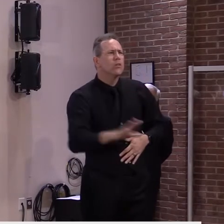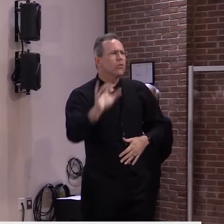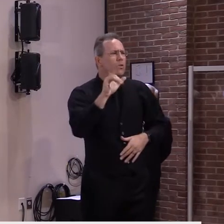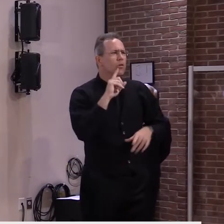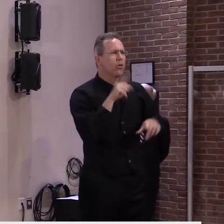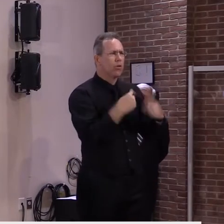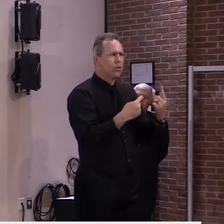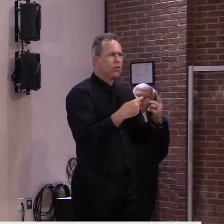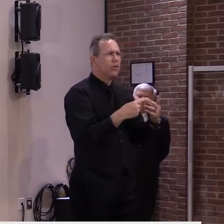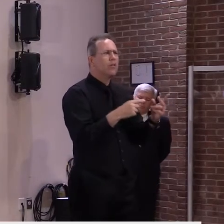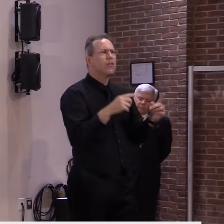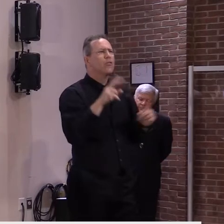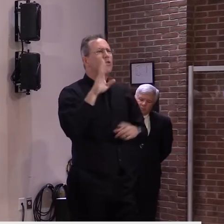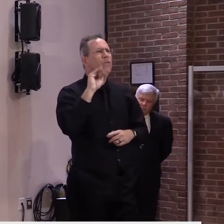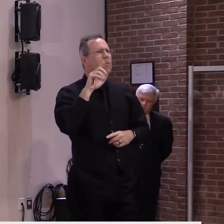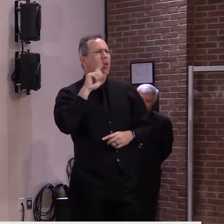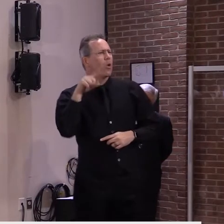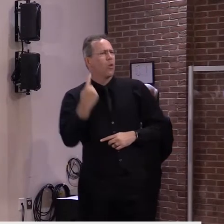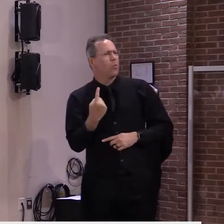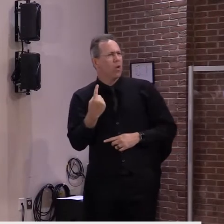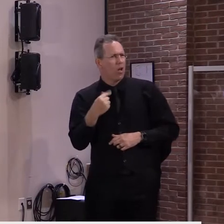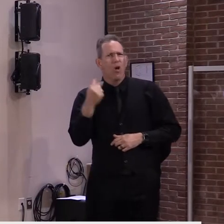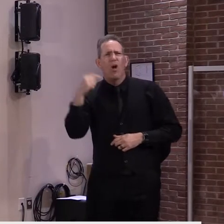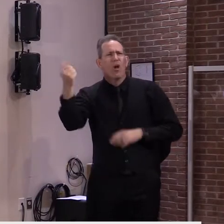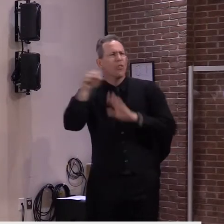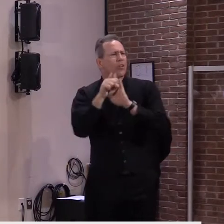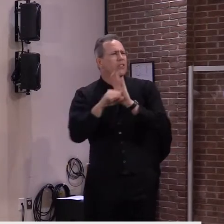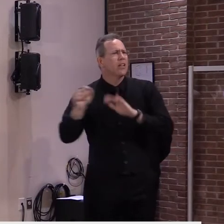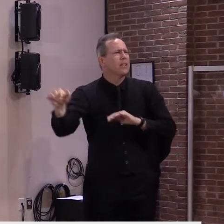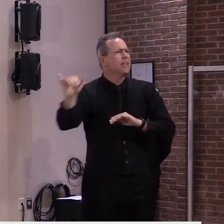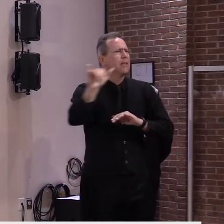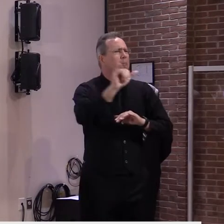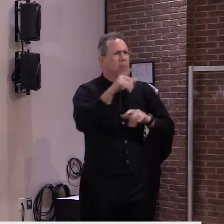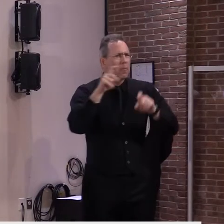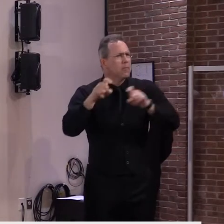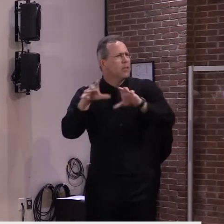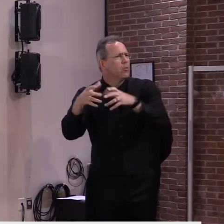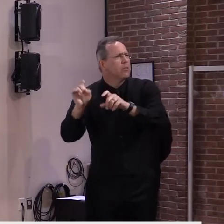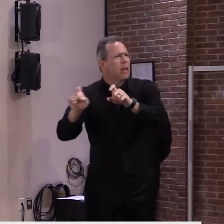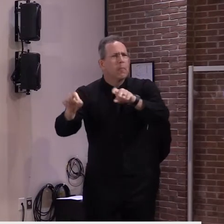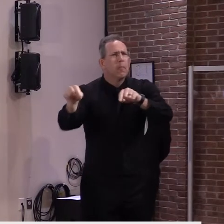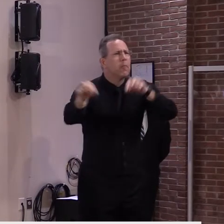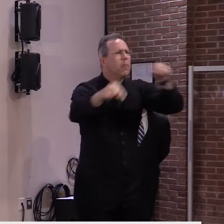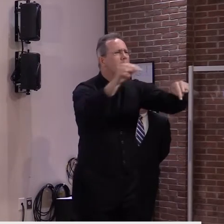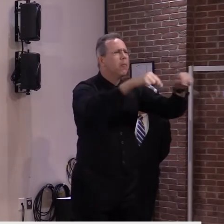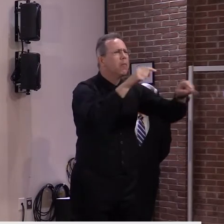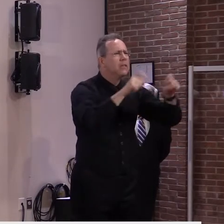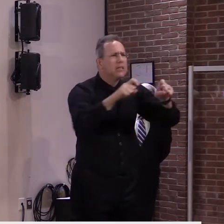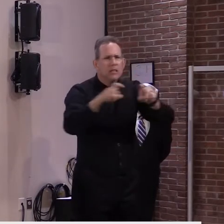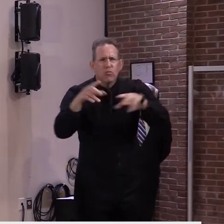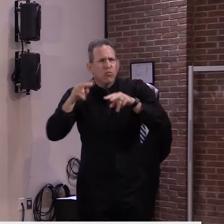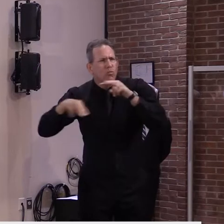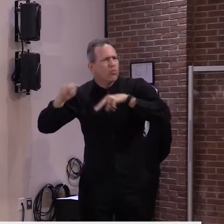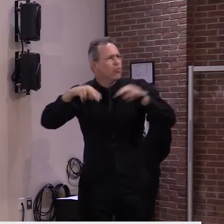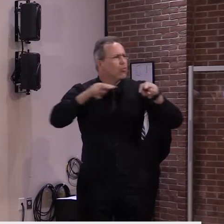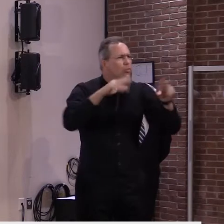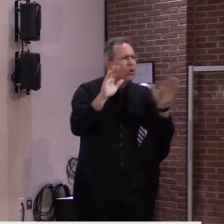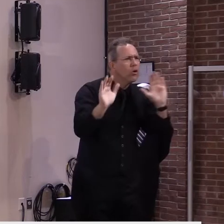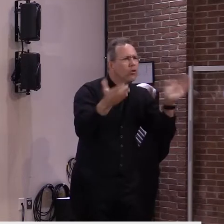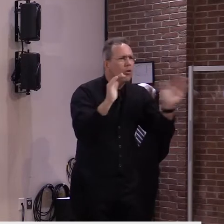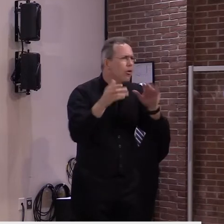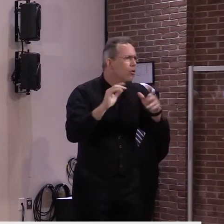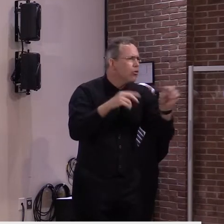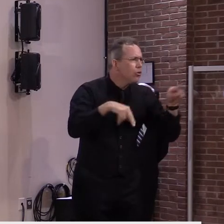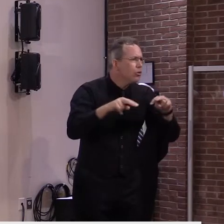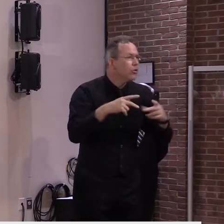It was one of the sites. And we've been of the opinion that if they got full vaccination with AstraZeneca,